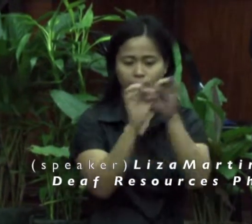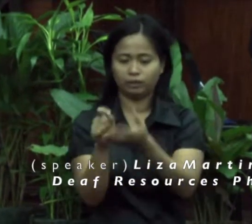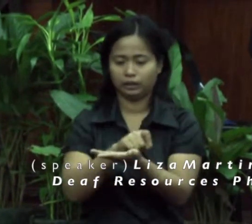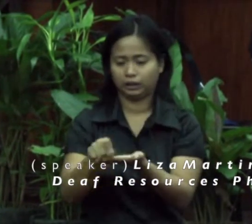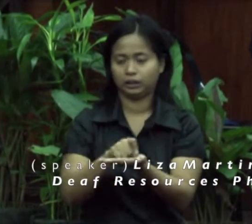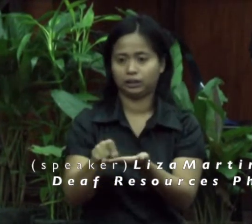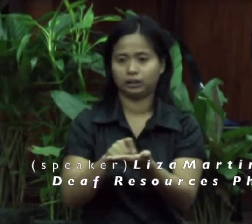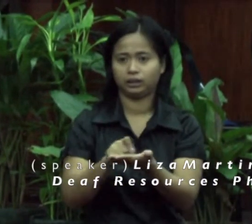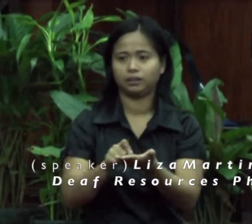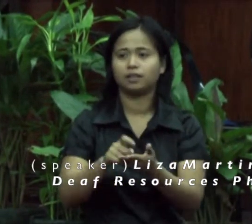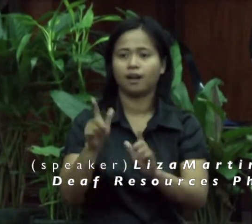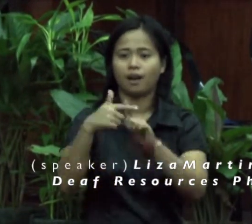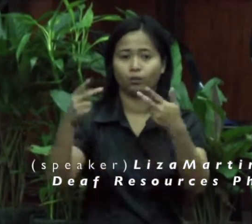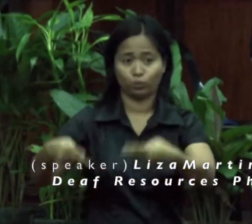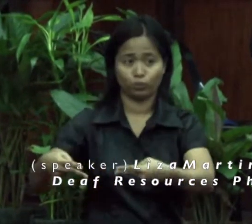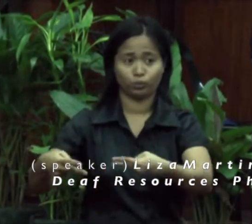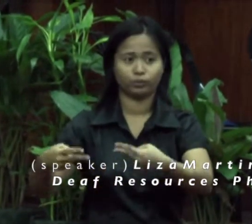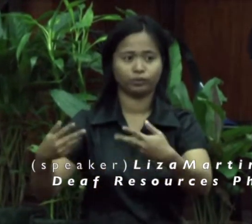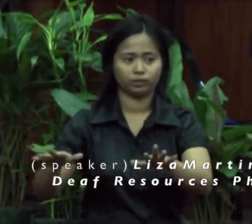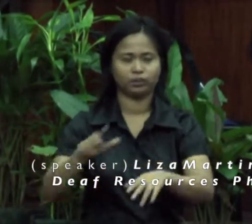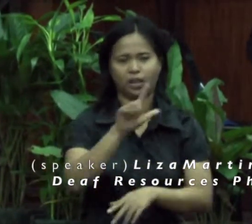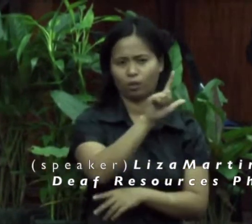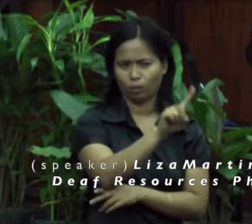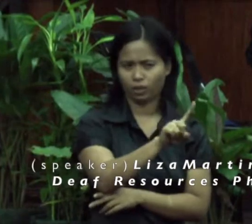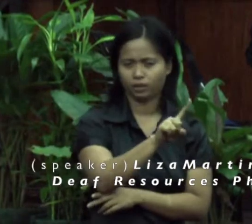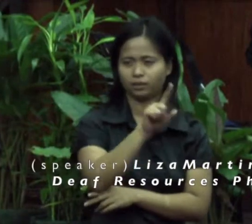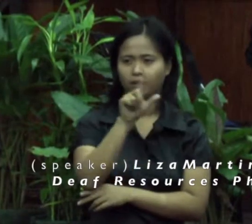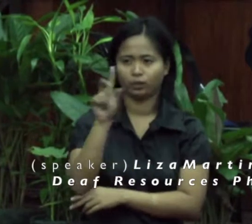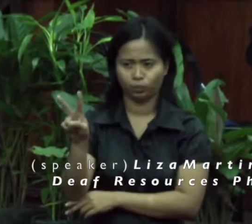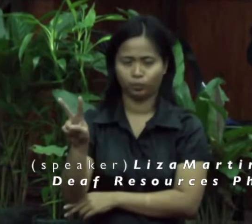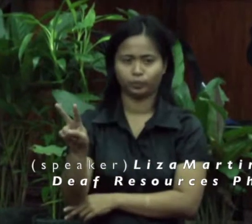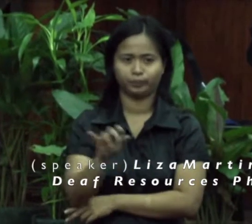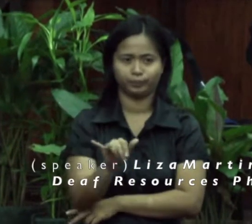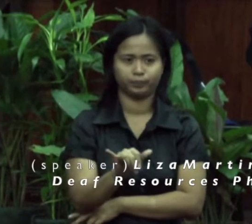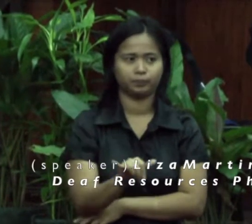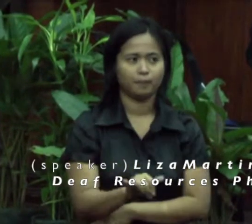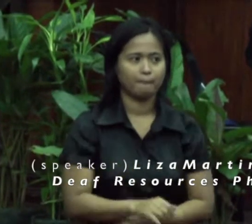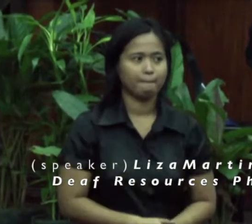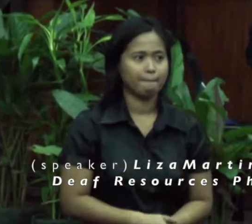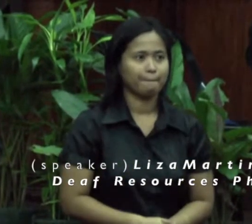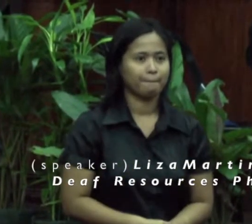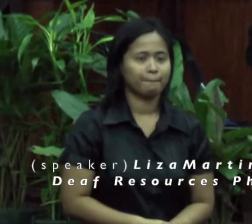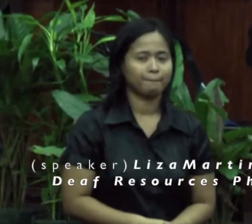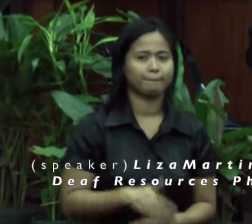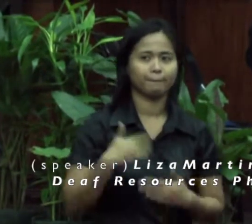is taught as a second language. Alam na natin to L1 and L2. Okay, next slide.